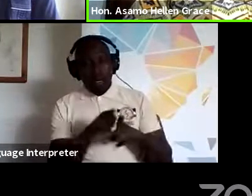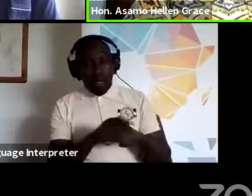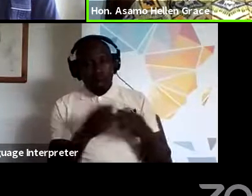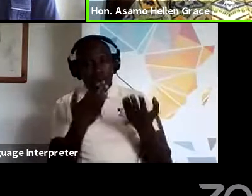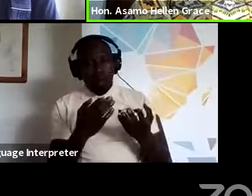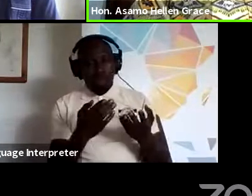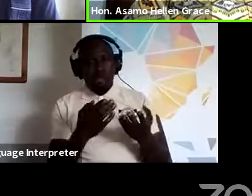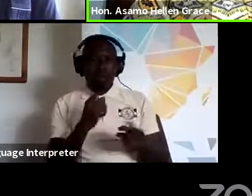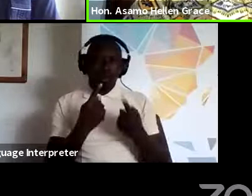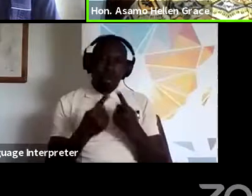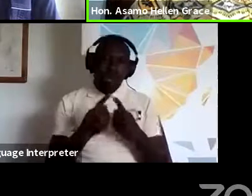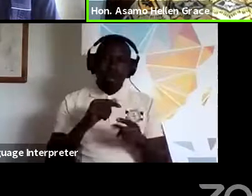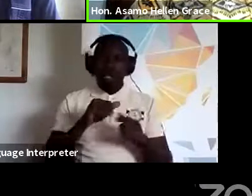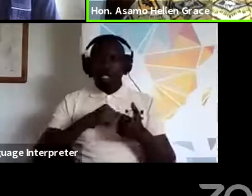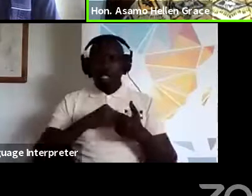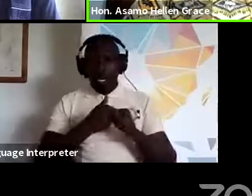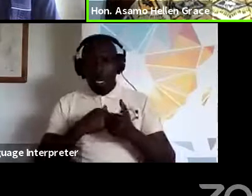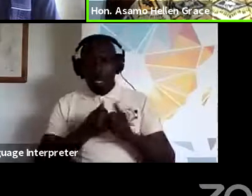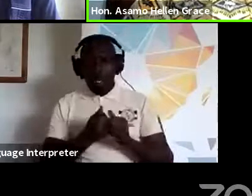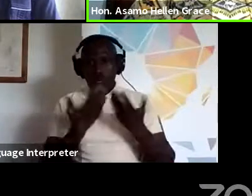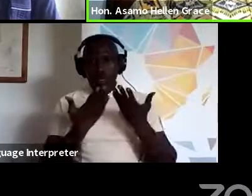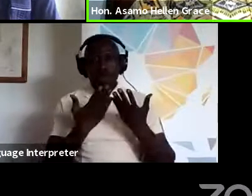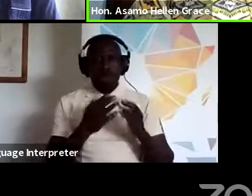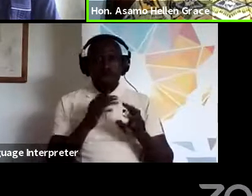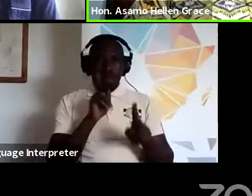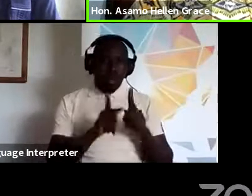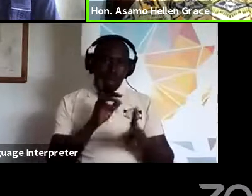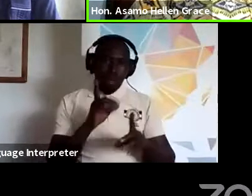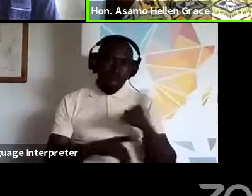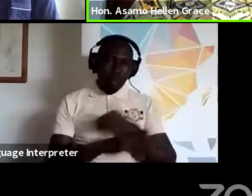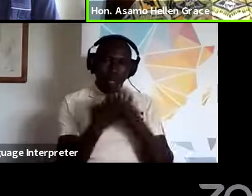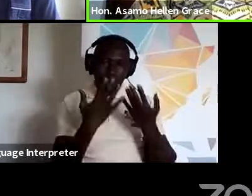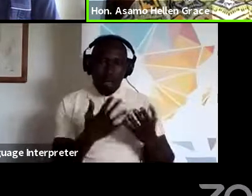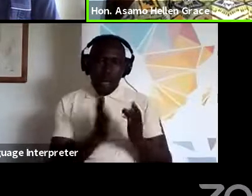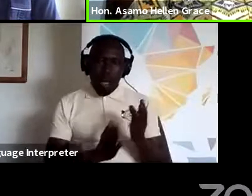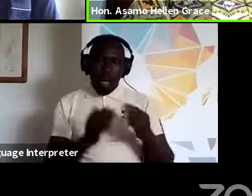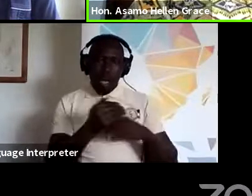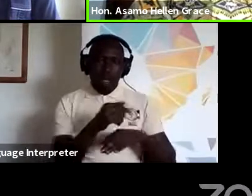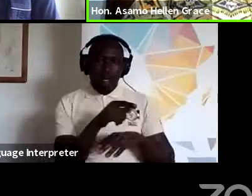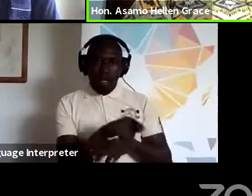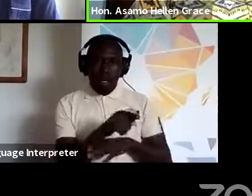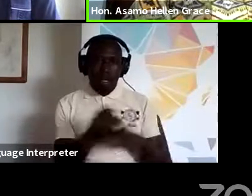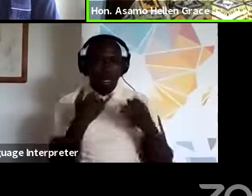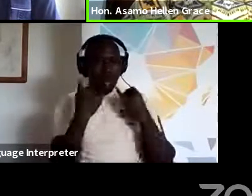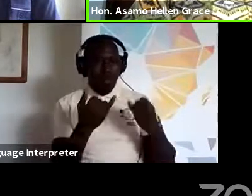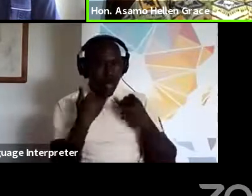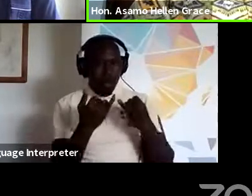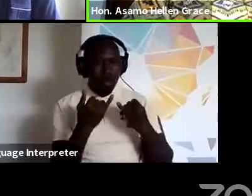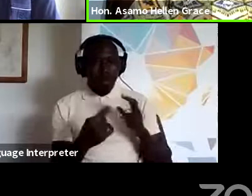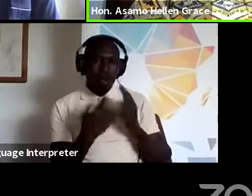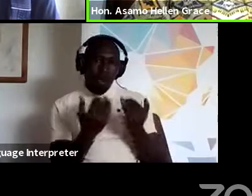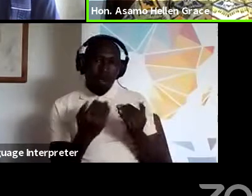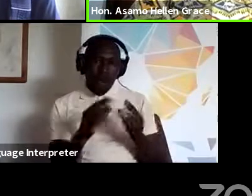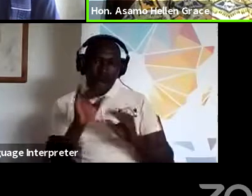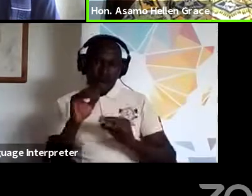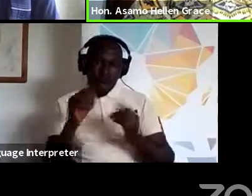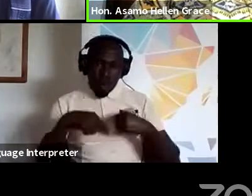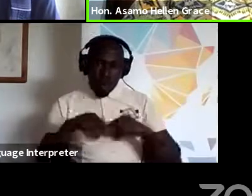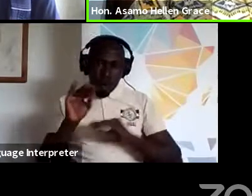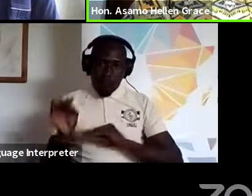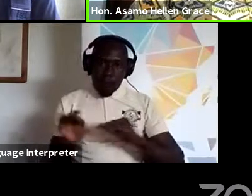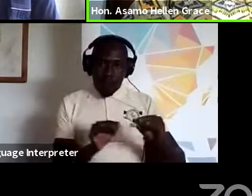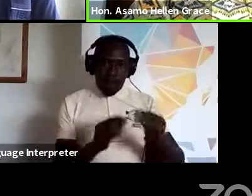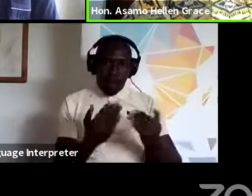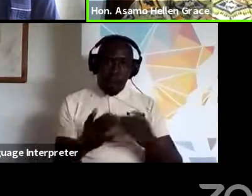bring the challenges of people with disabilities accessing information, especially now that we're moving to opening